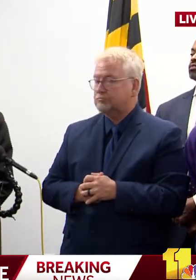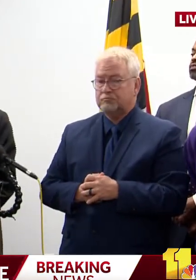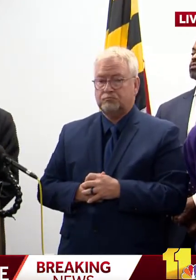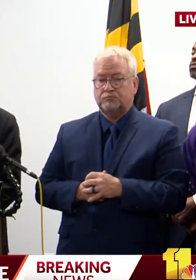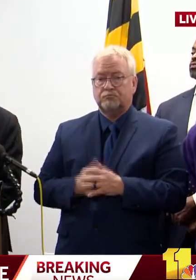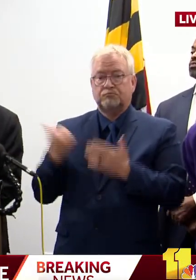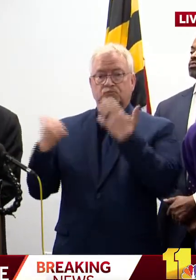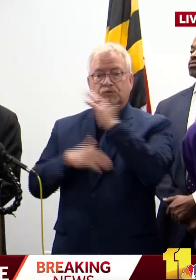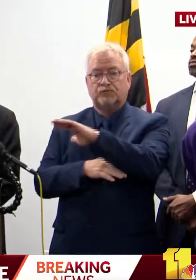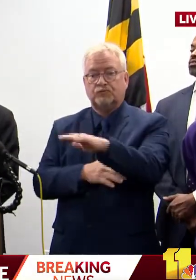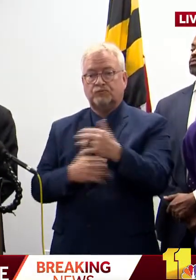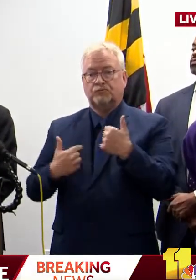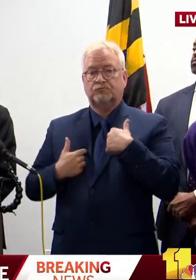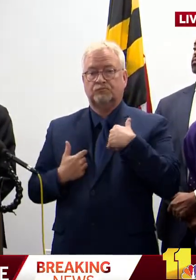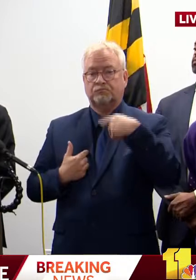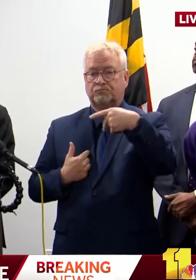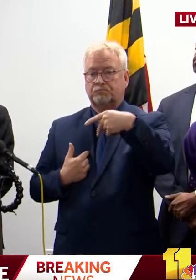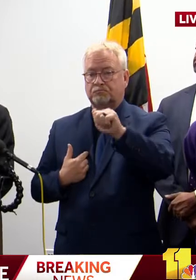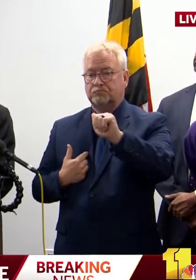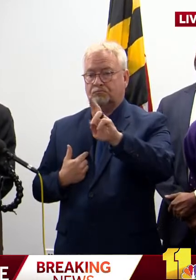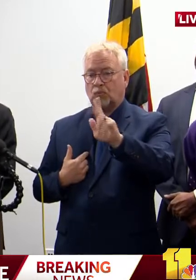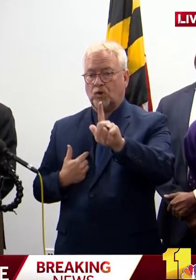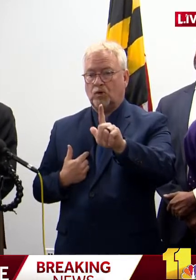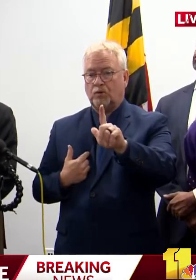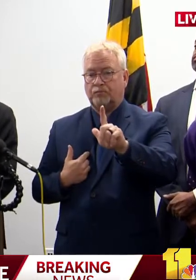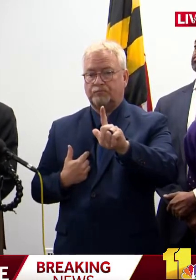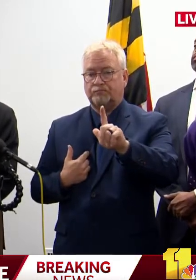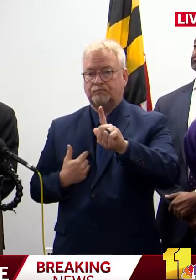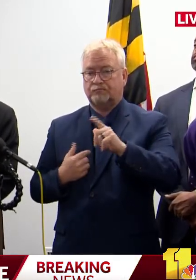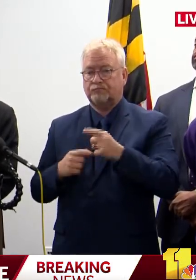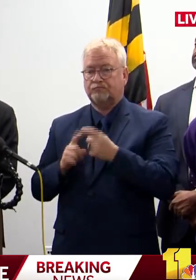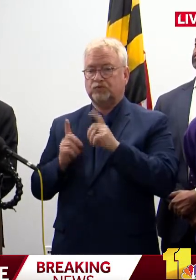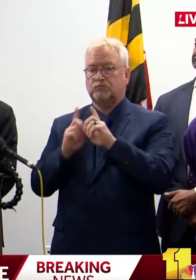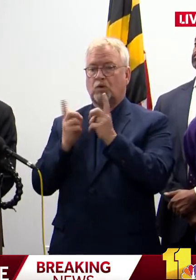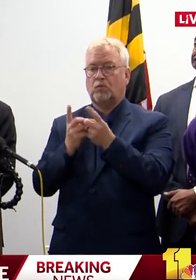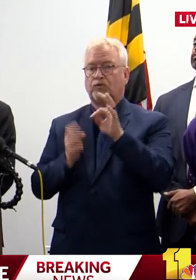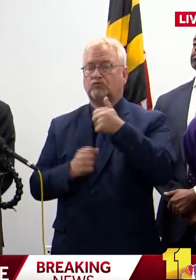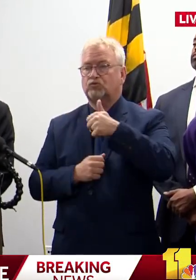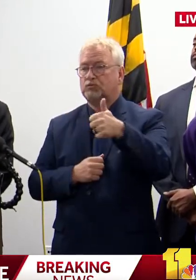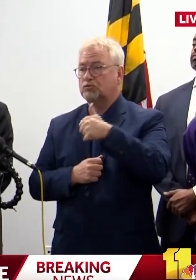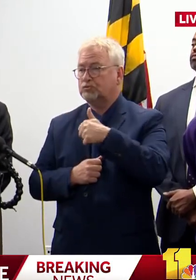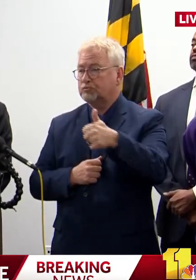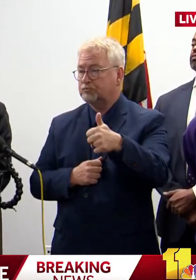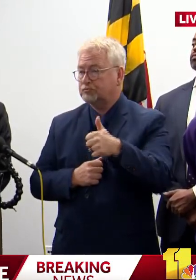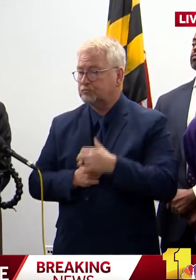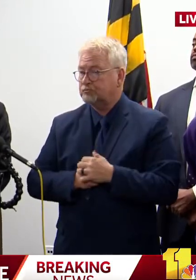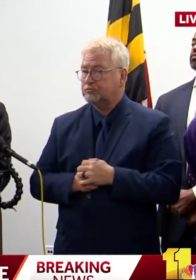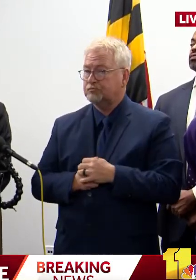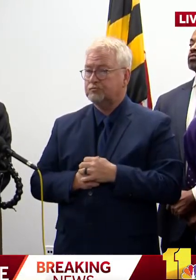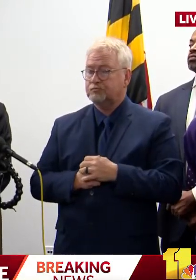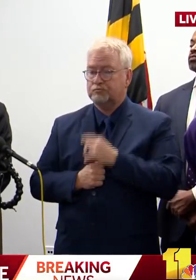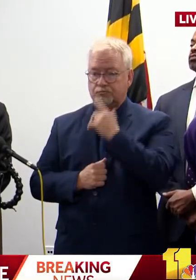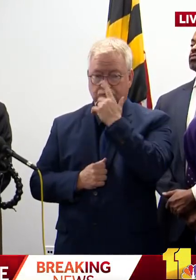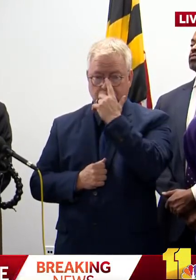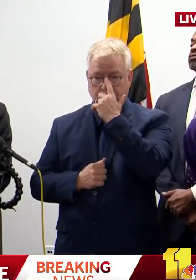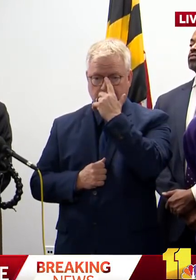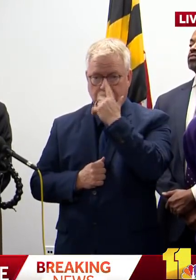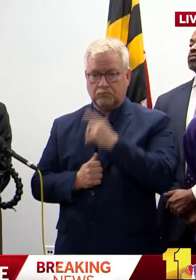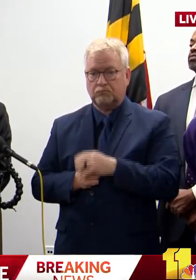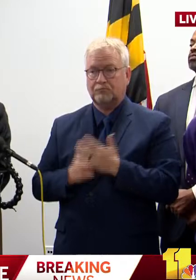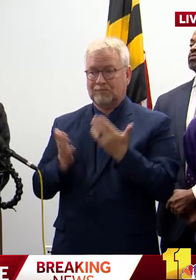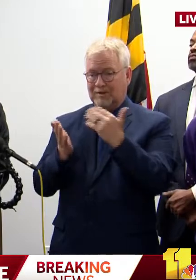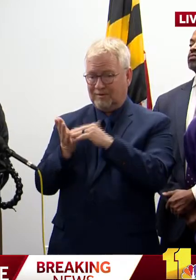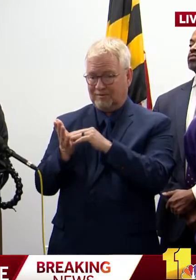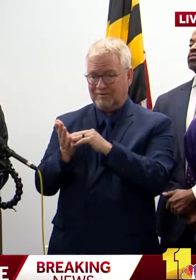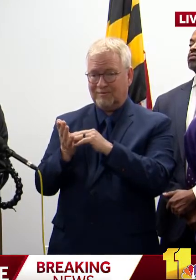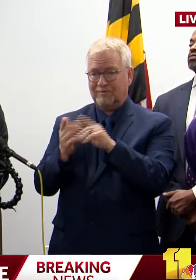Good evening. I'm Paul Wiedefeld, Secretary of Transportation. The entire department's heartbroken to have lost these